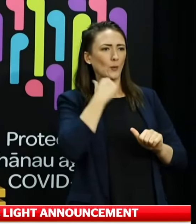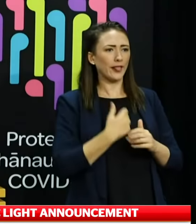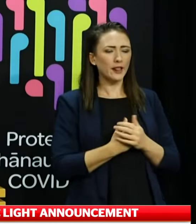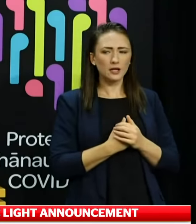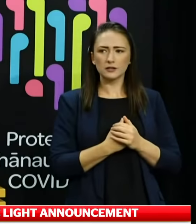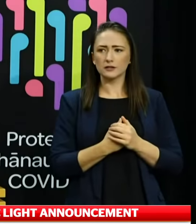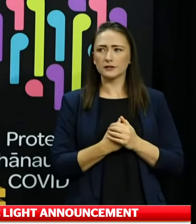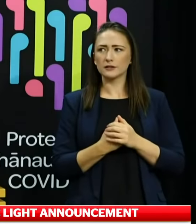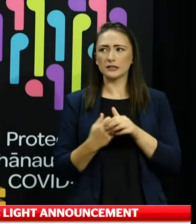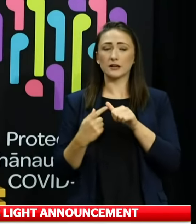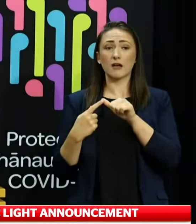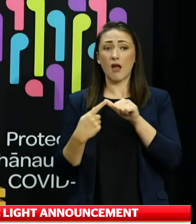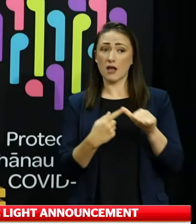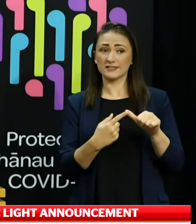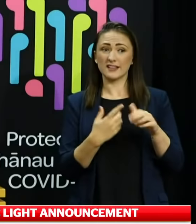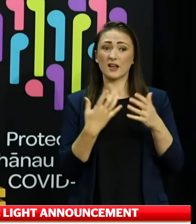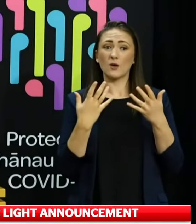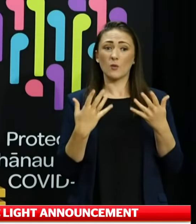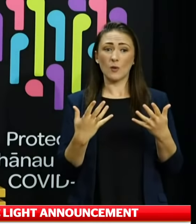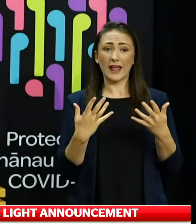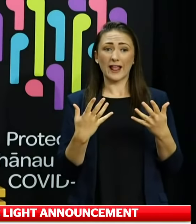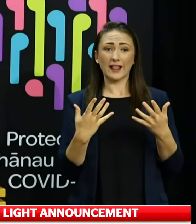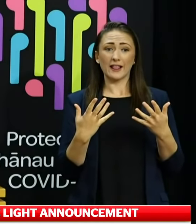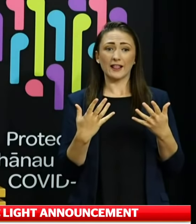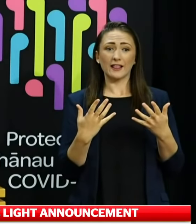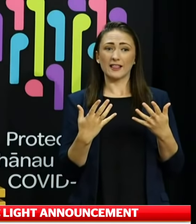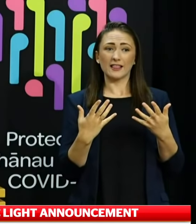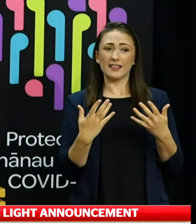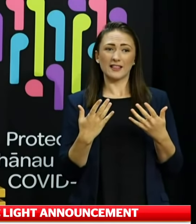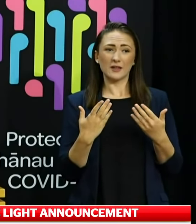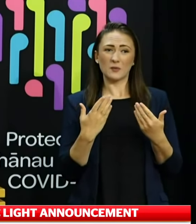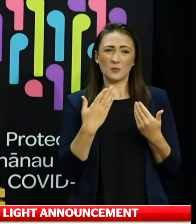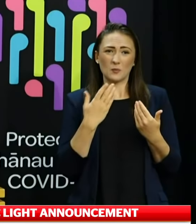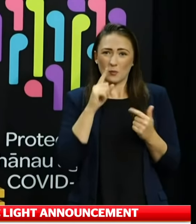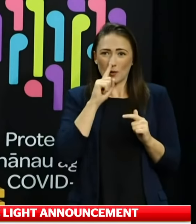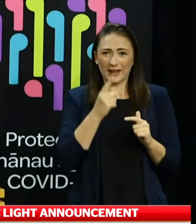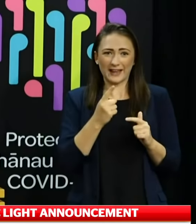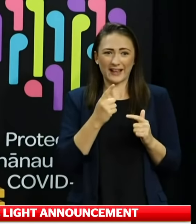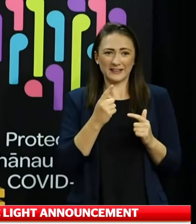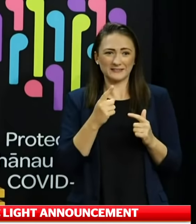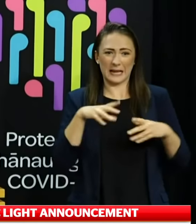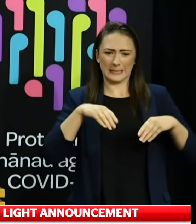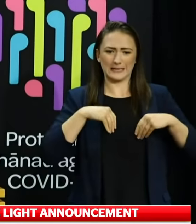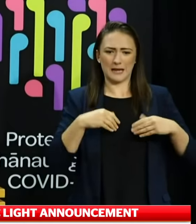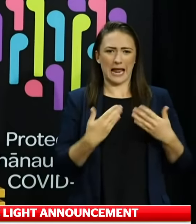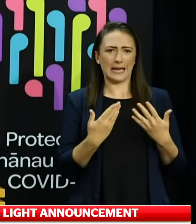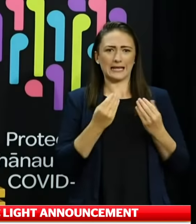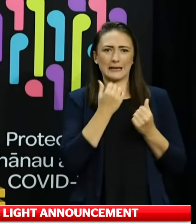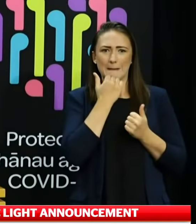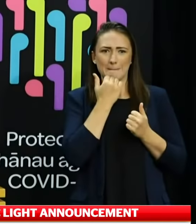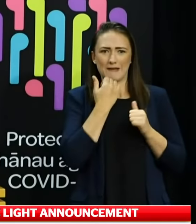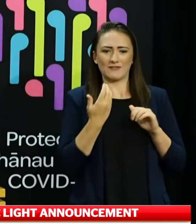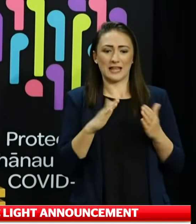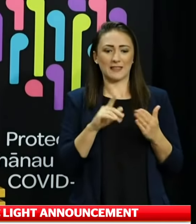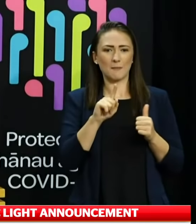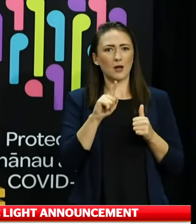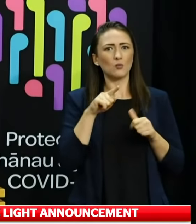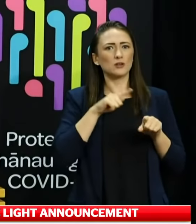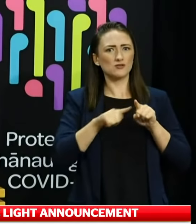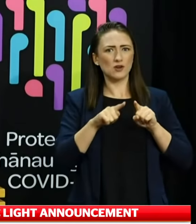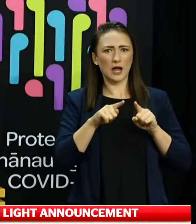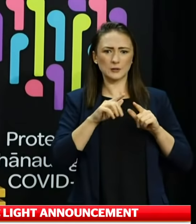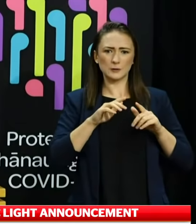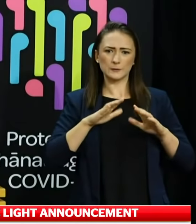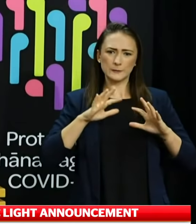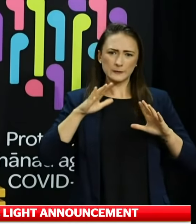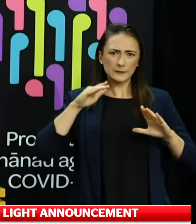We do everything that we can to lower the death rate to as close to zero as we can possibly get it, but acknowledging